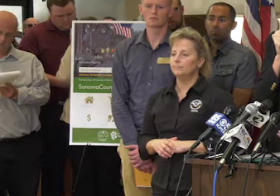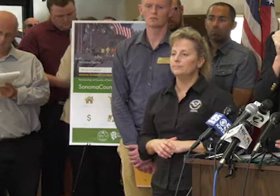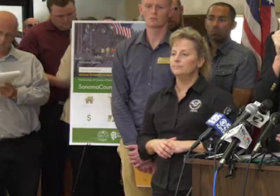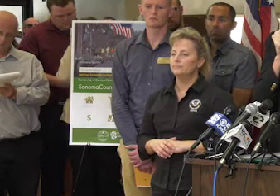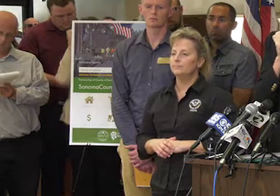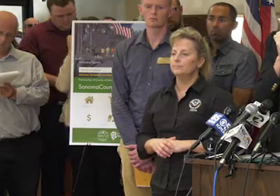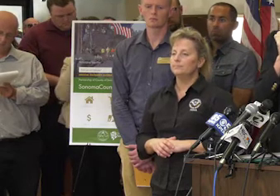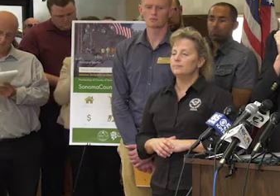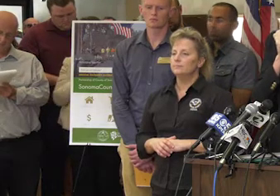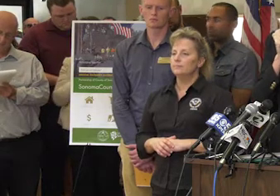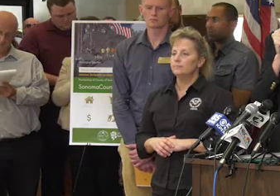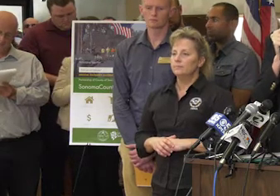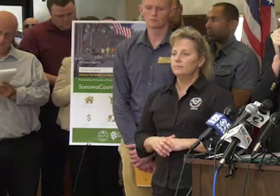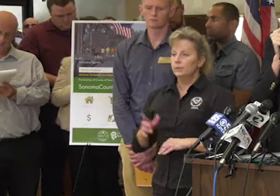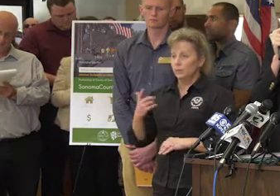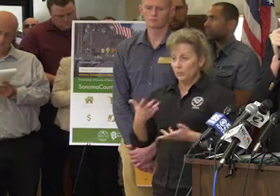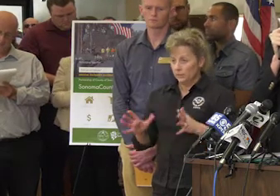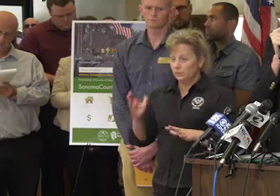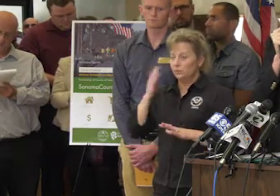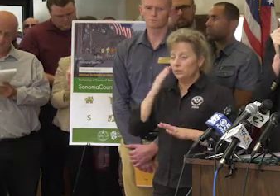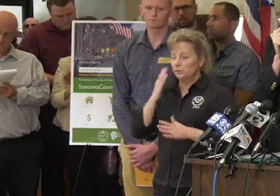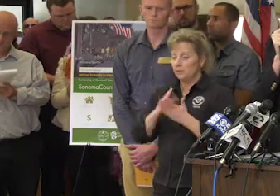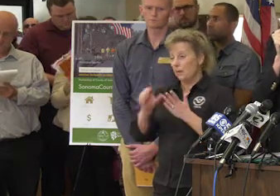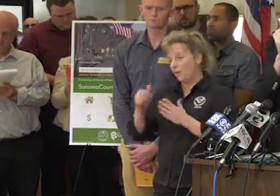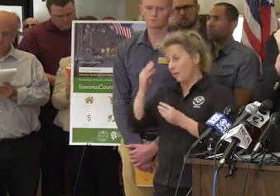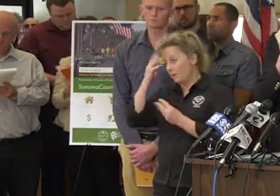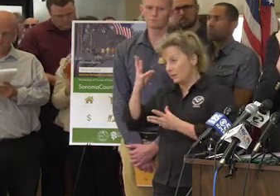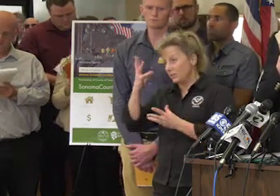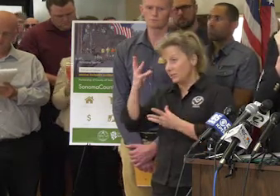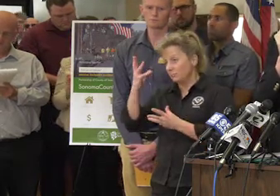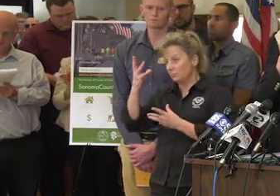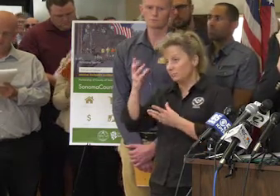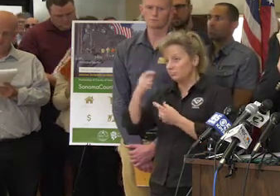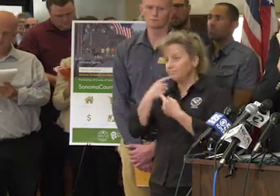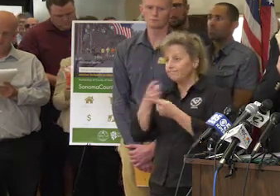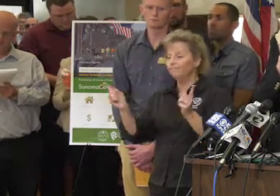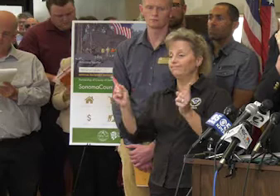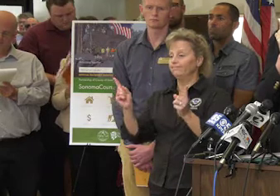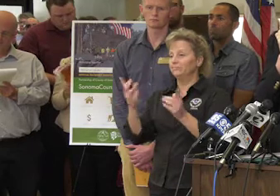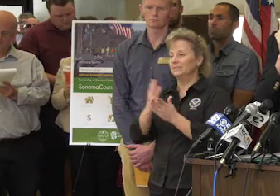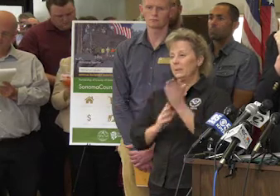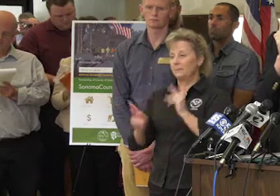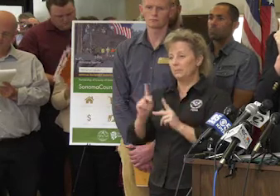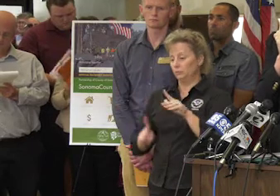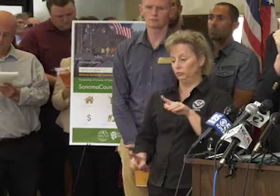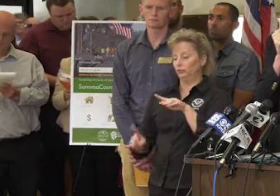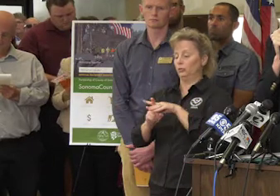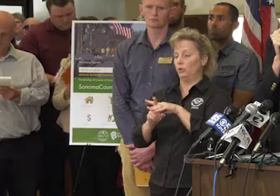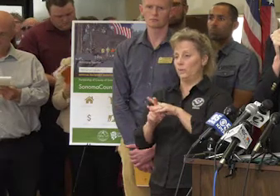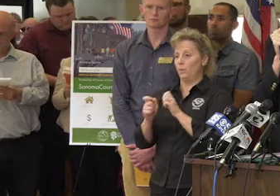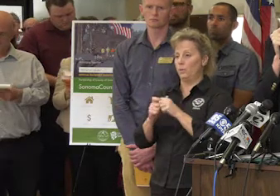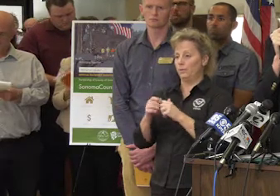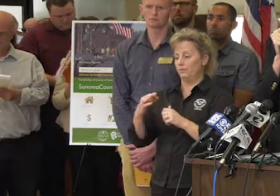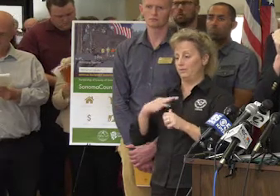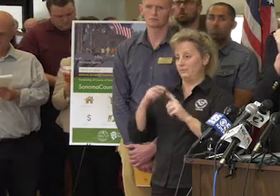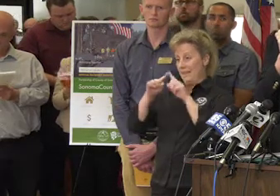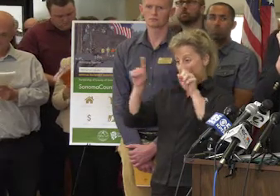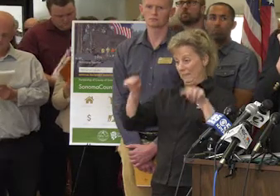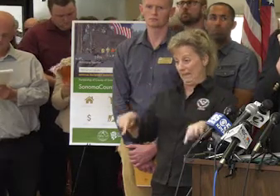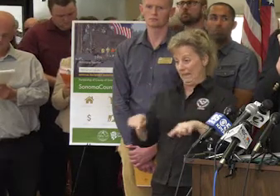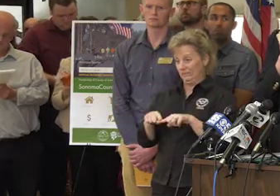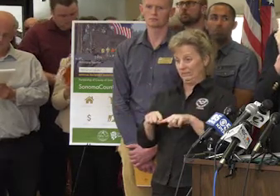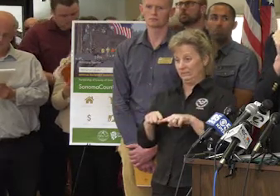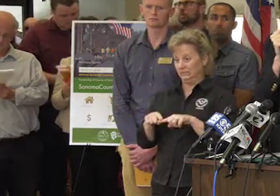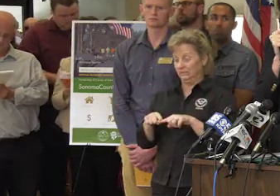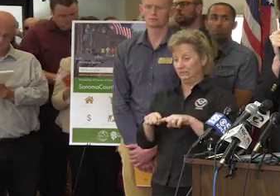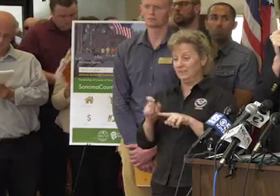there was some other information that was out, so we have had some people show up with applications. And if